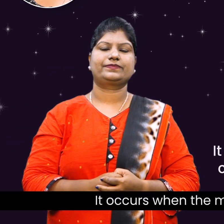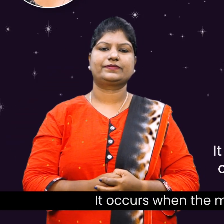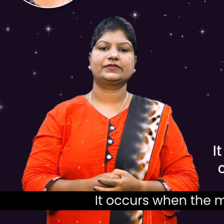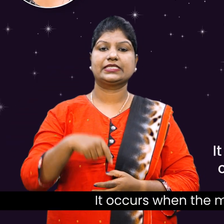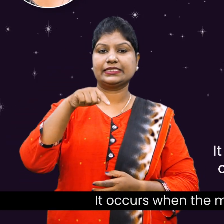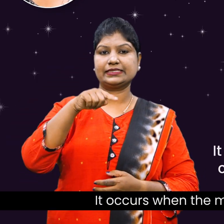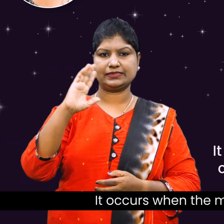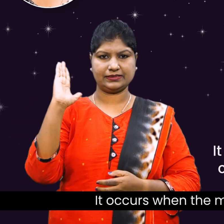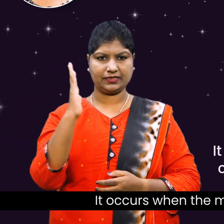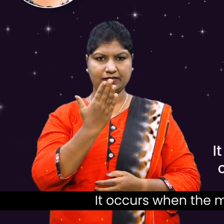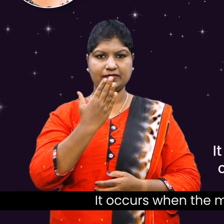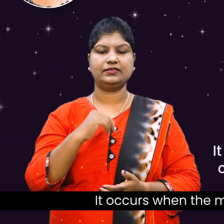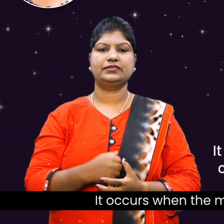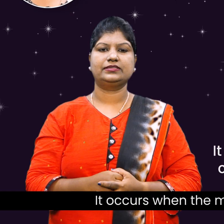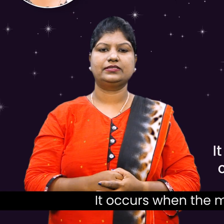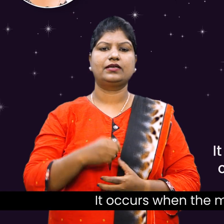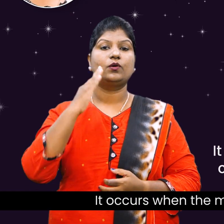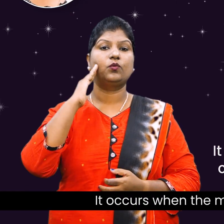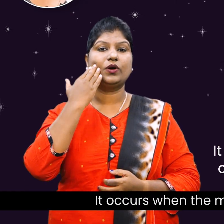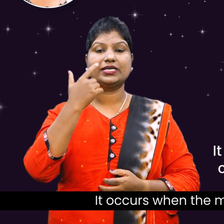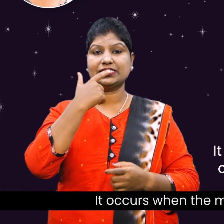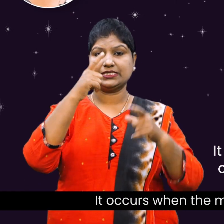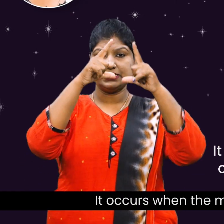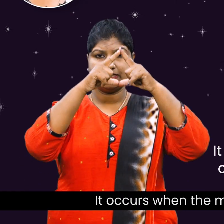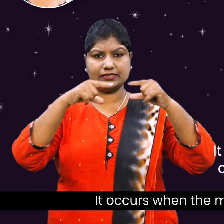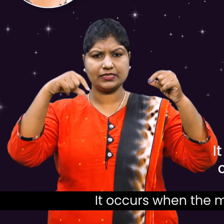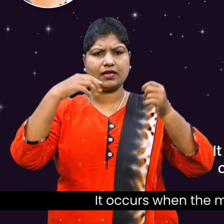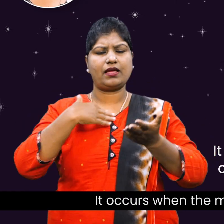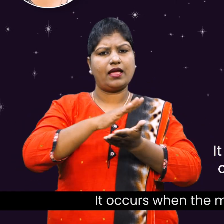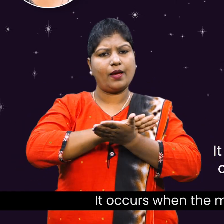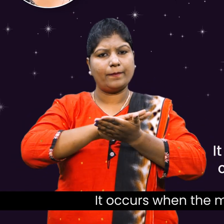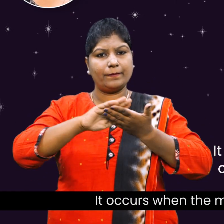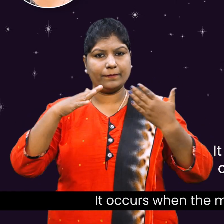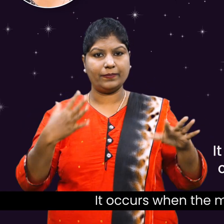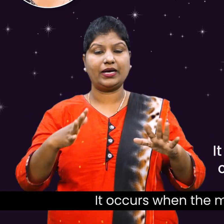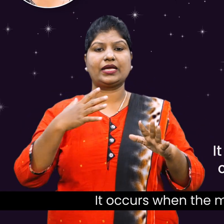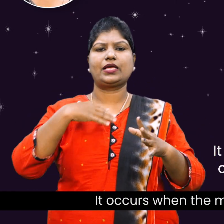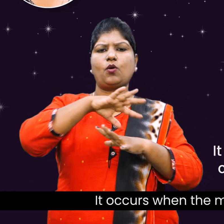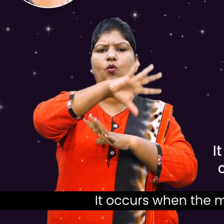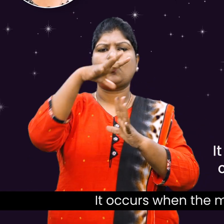It occurs when the moon completely covers the sun